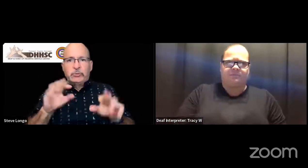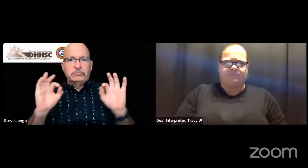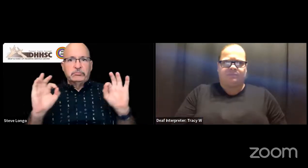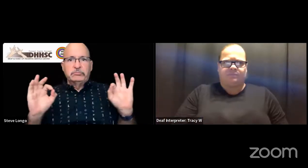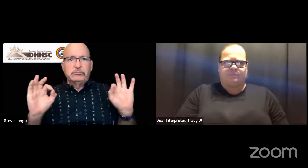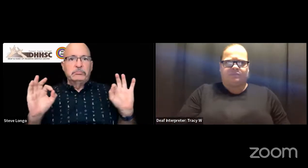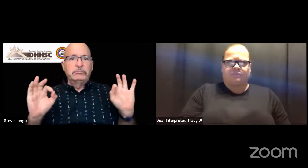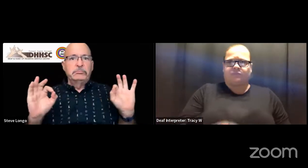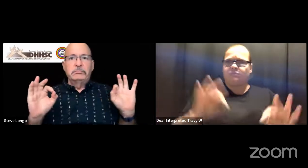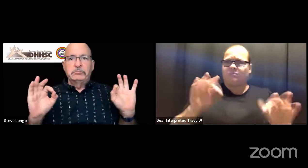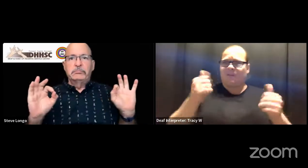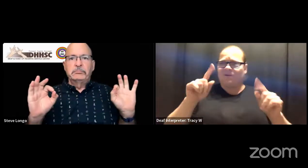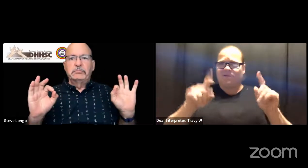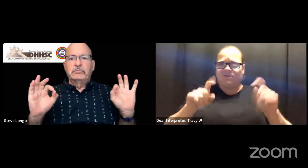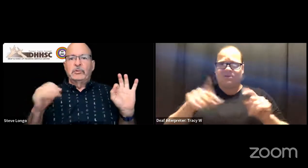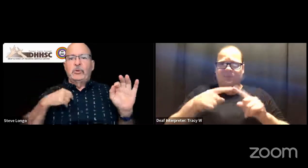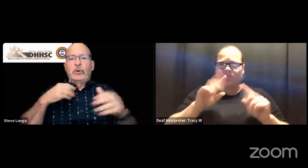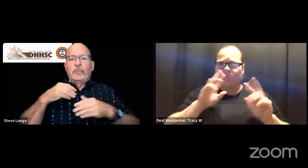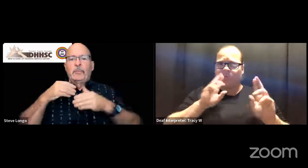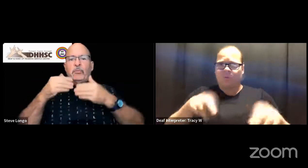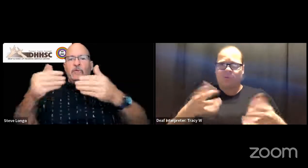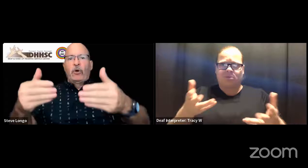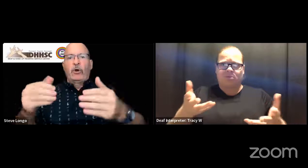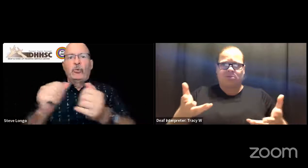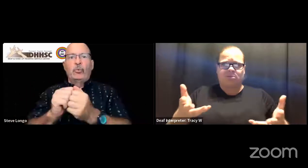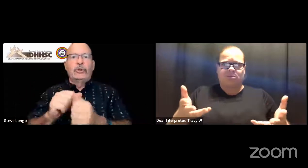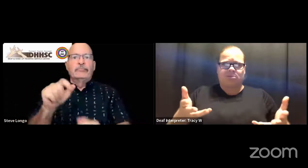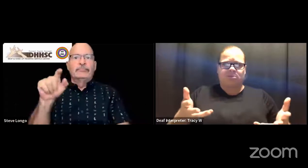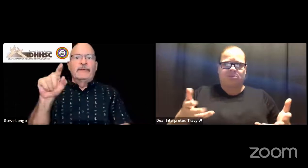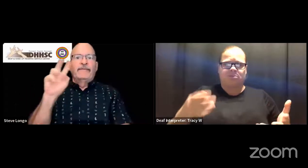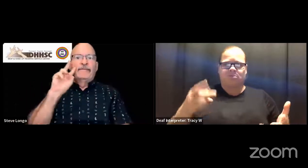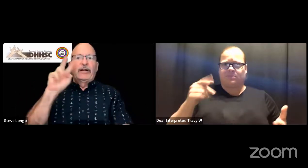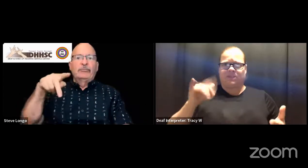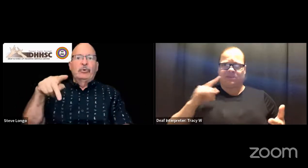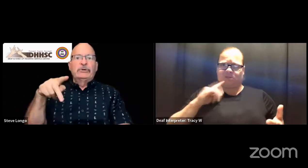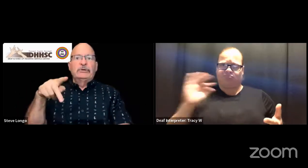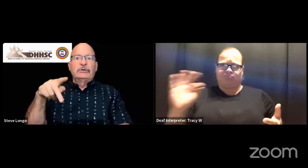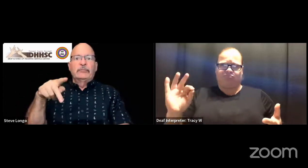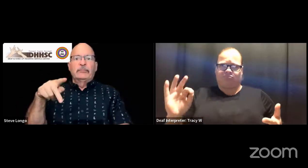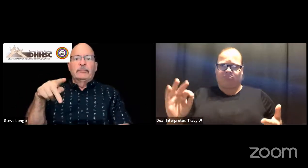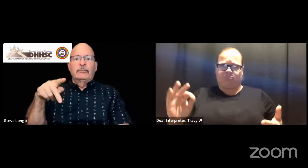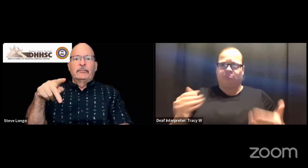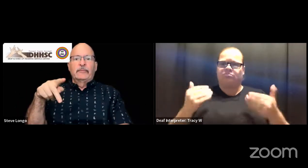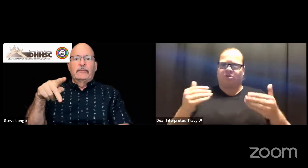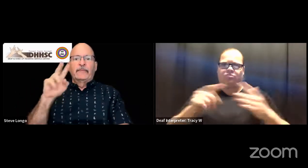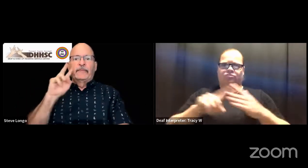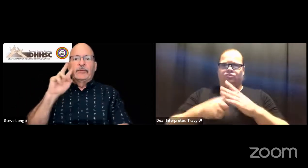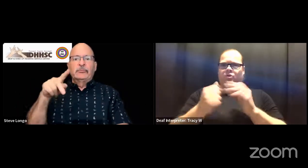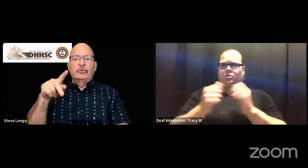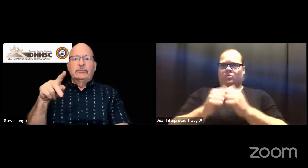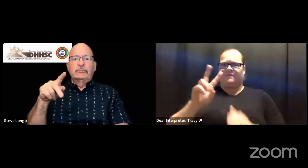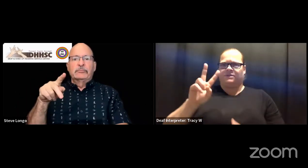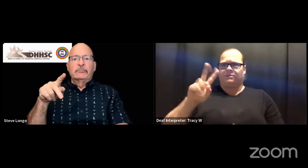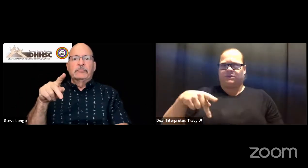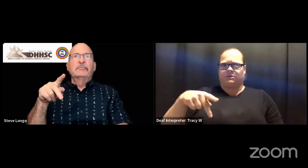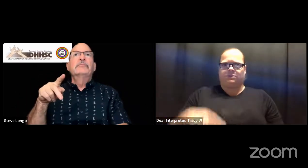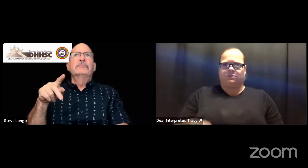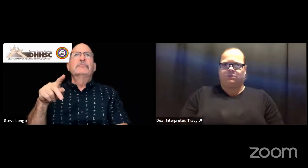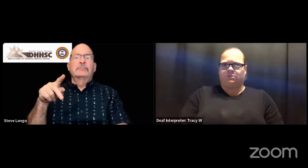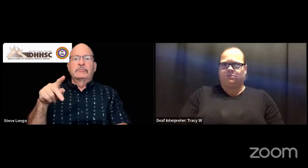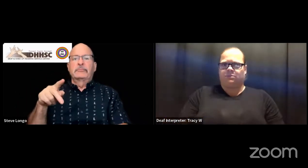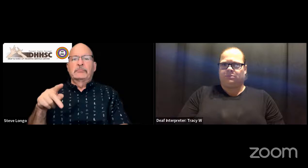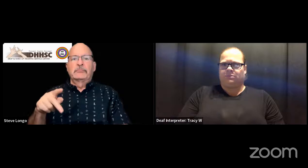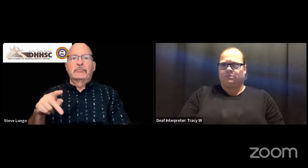Any additional questions in regards to my president's report? If not, then we will move forward to the